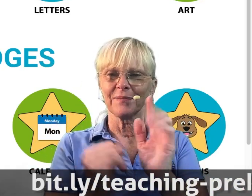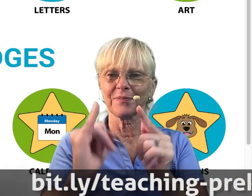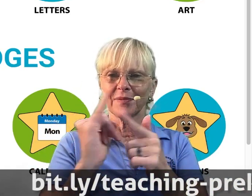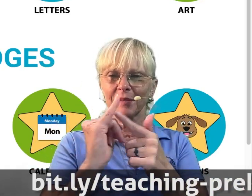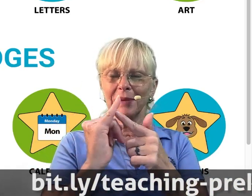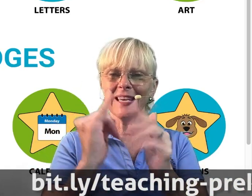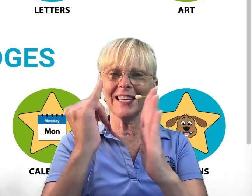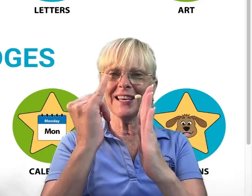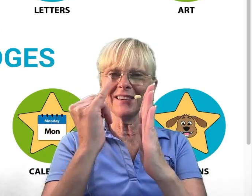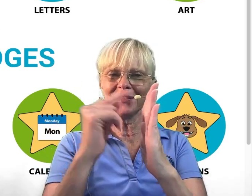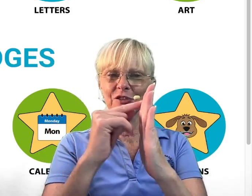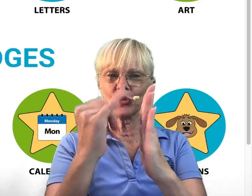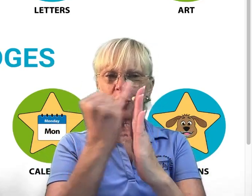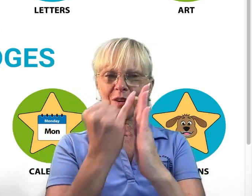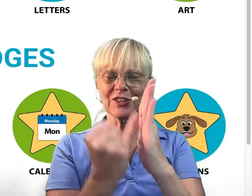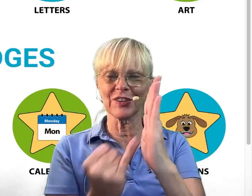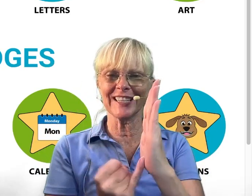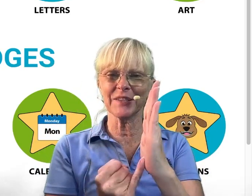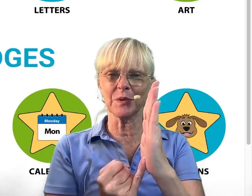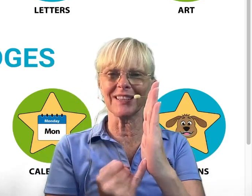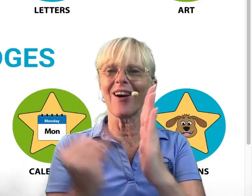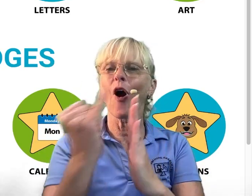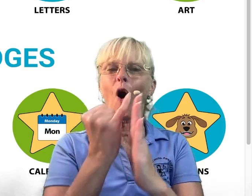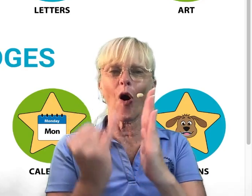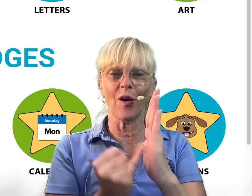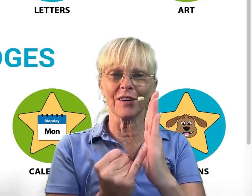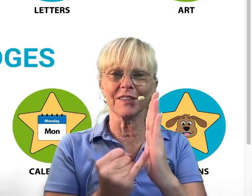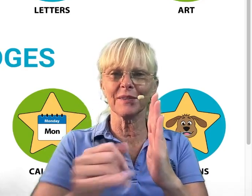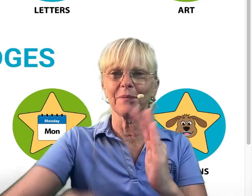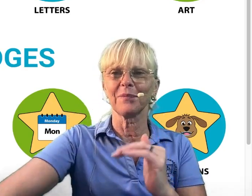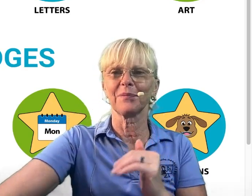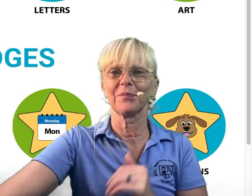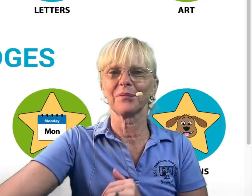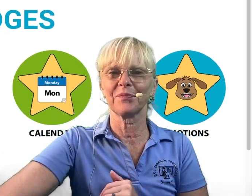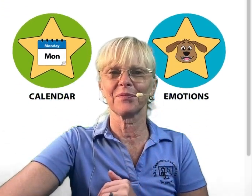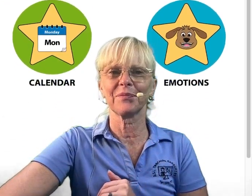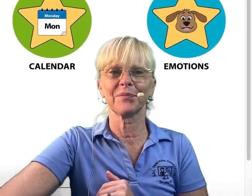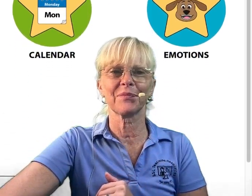Art. Pinky draws on this one. Art.